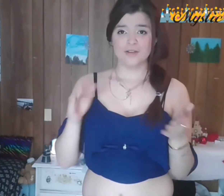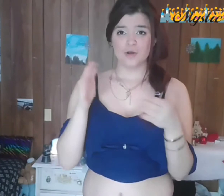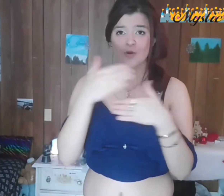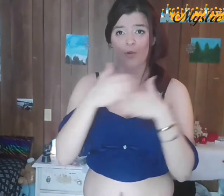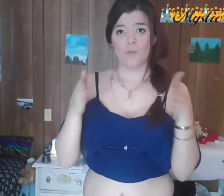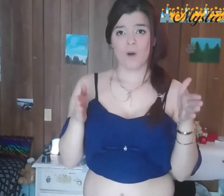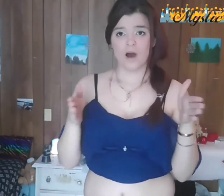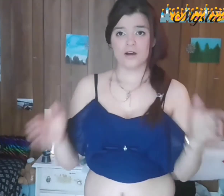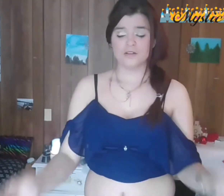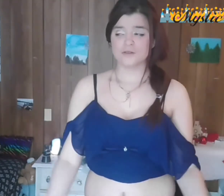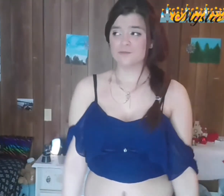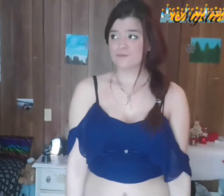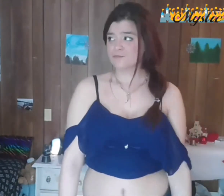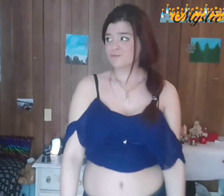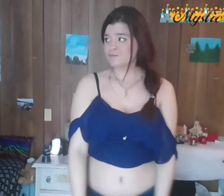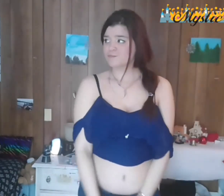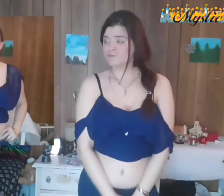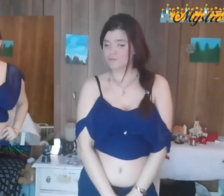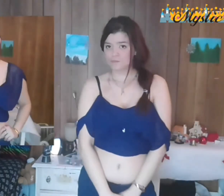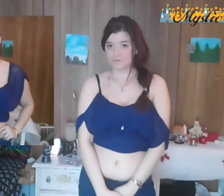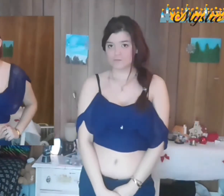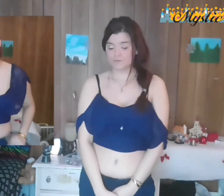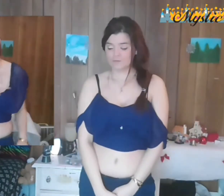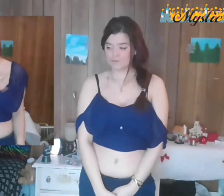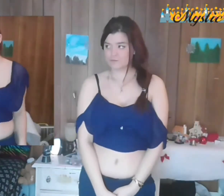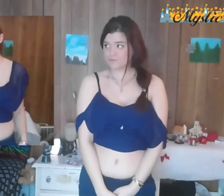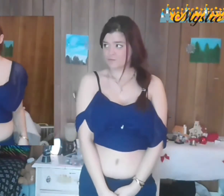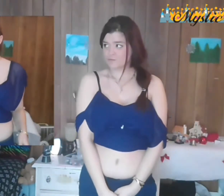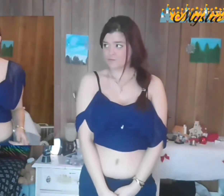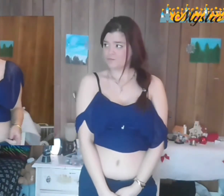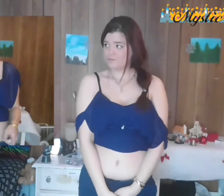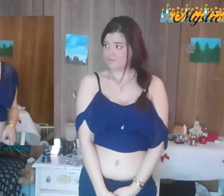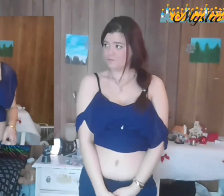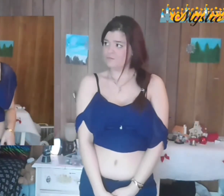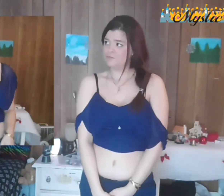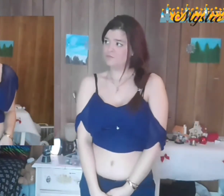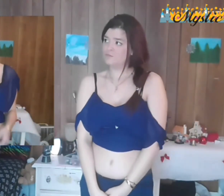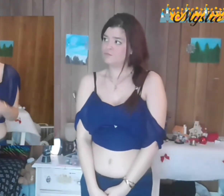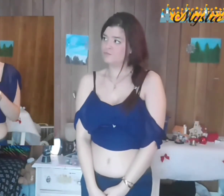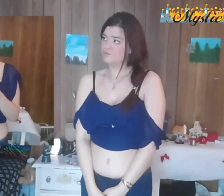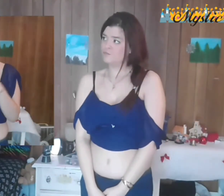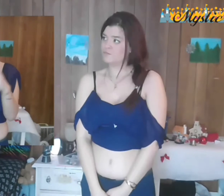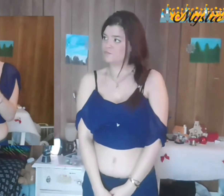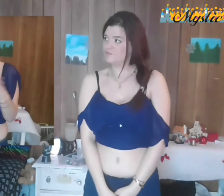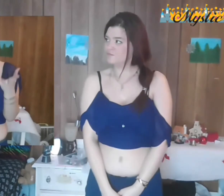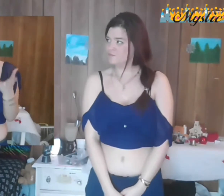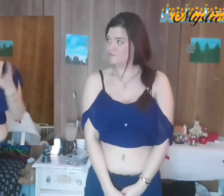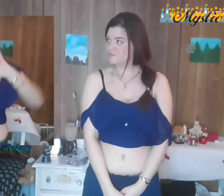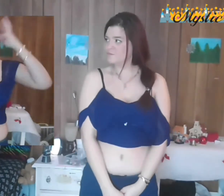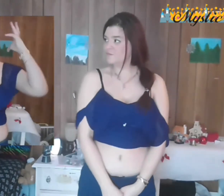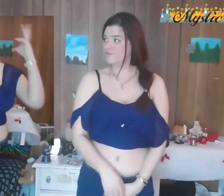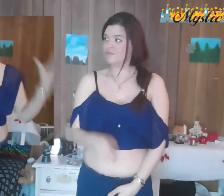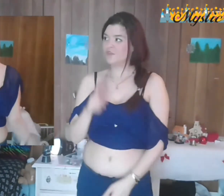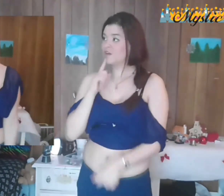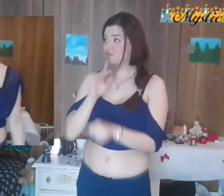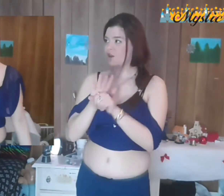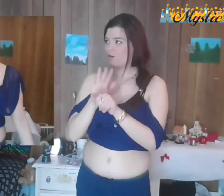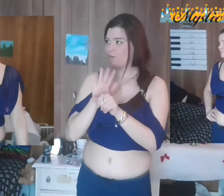palace walls. I don't know, princess. For someone like you, the outside world might be kinda overwhelming. Is that a